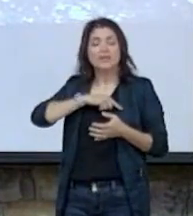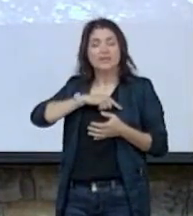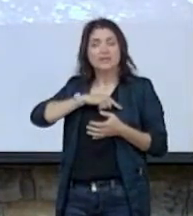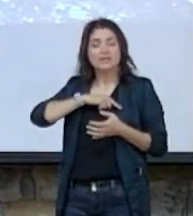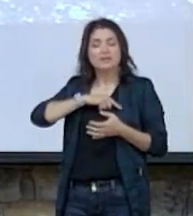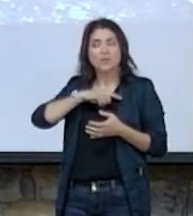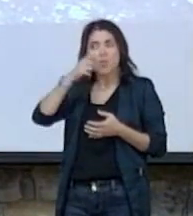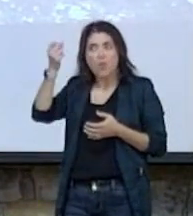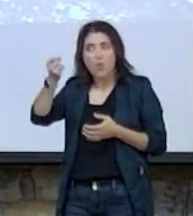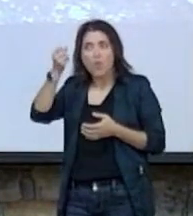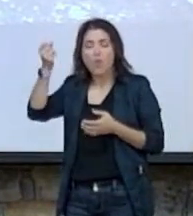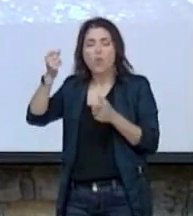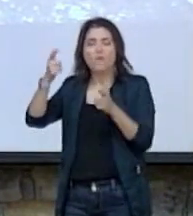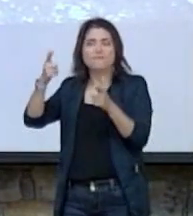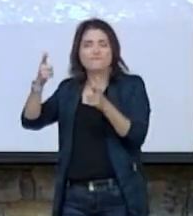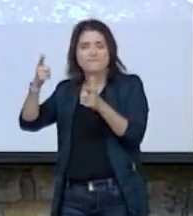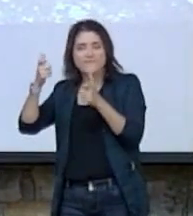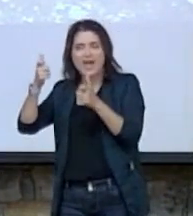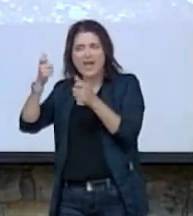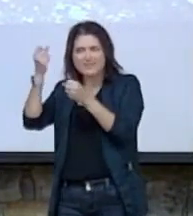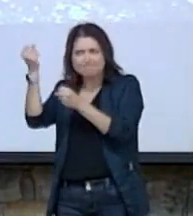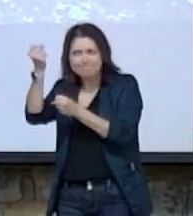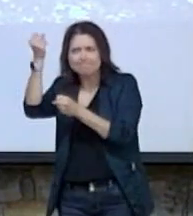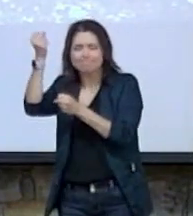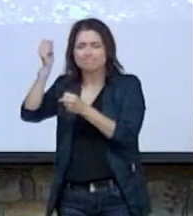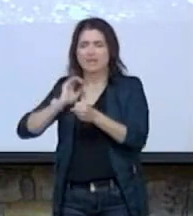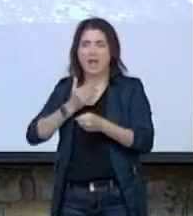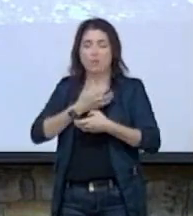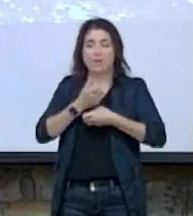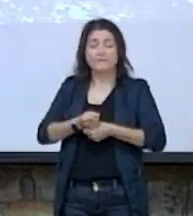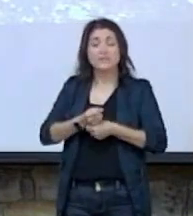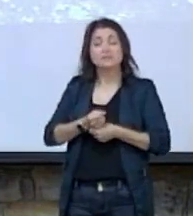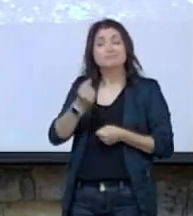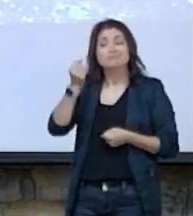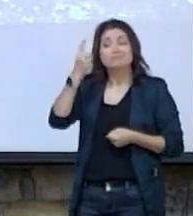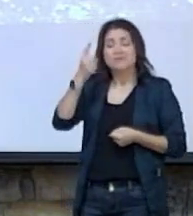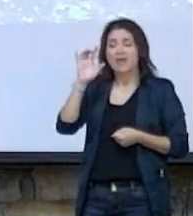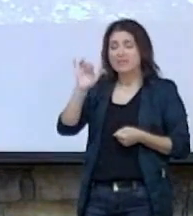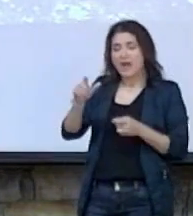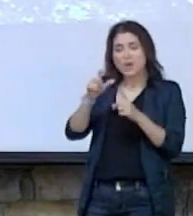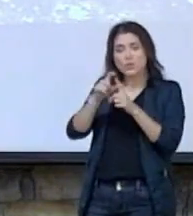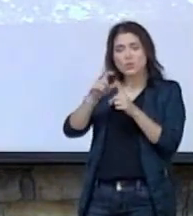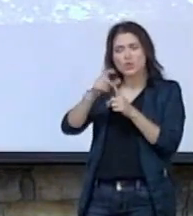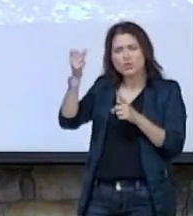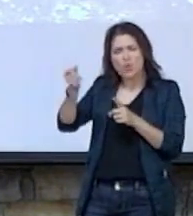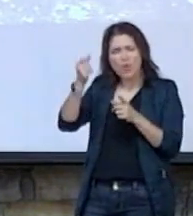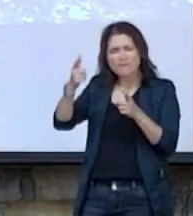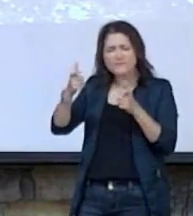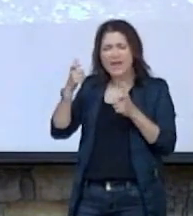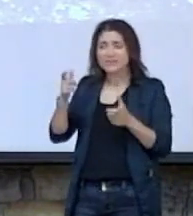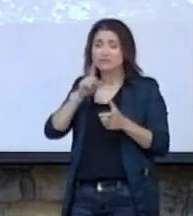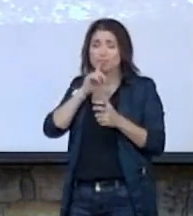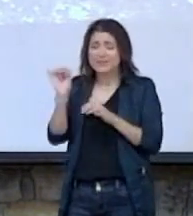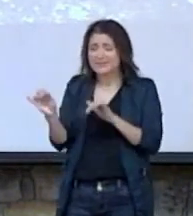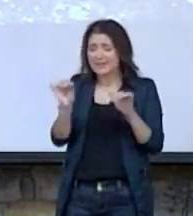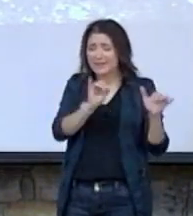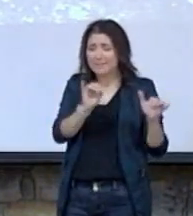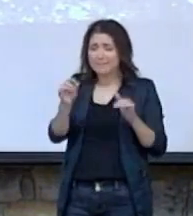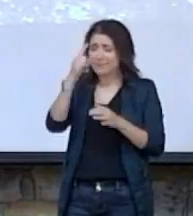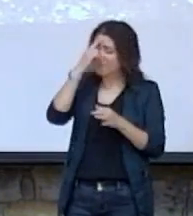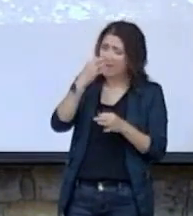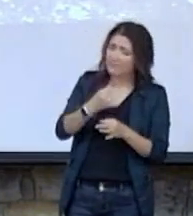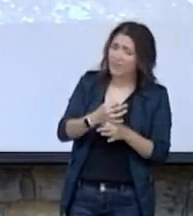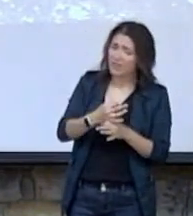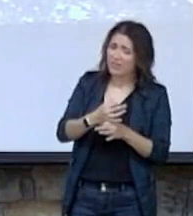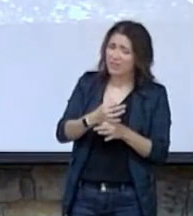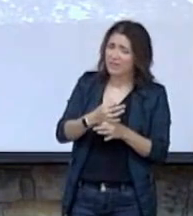If indeed we hold fast our confidence. You see, that word hold fast is nothing more than a synonym for faithful.